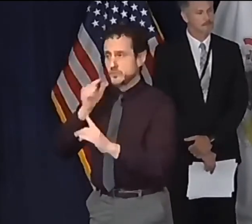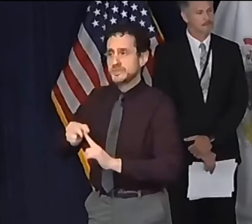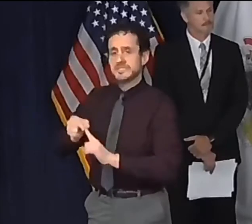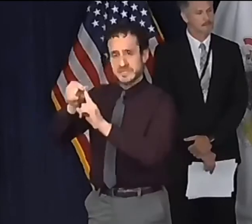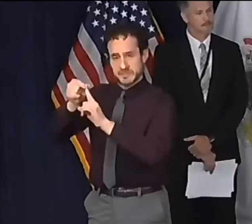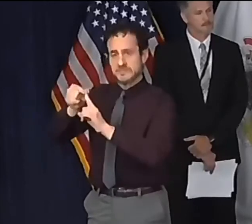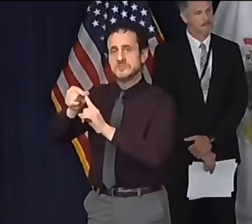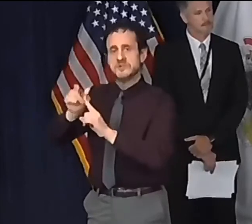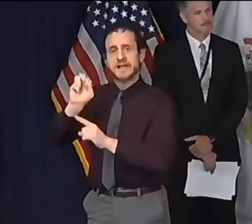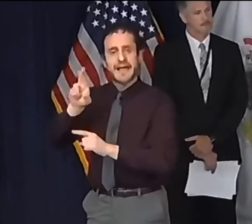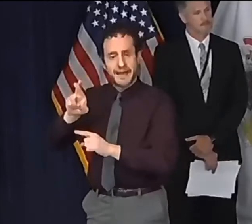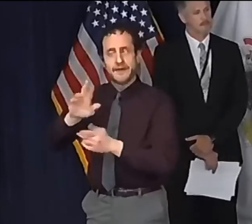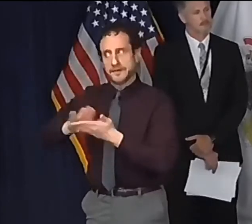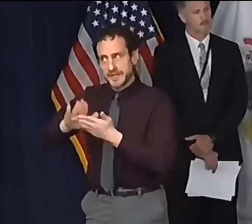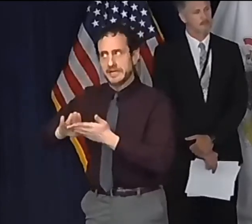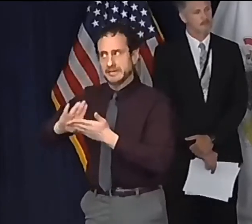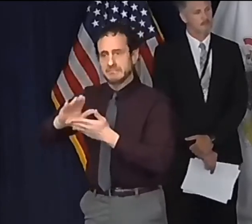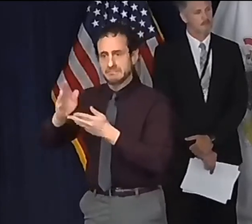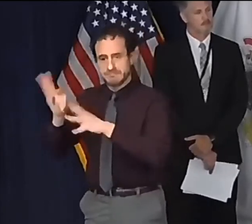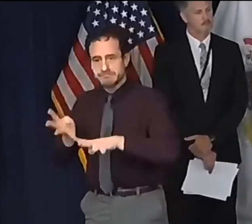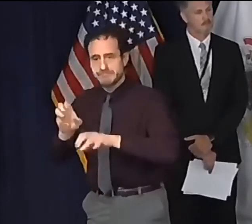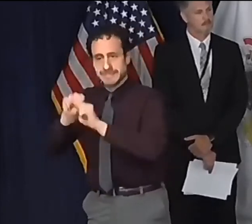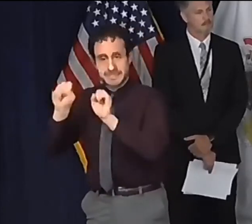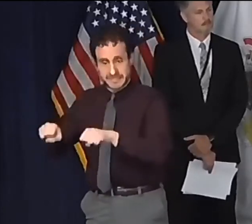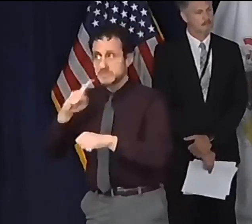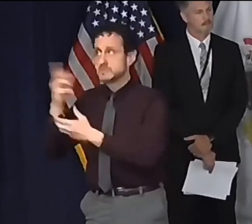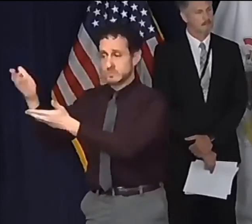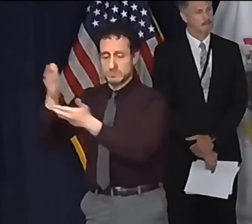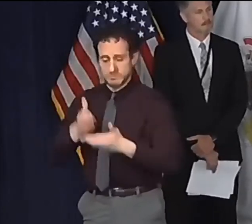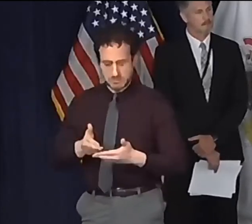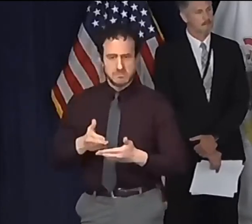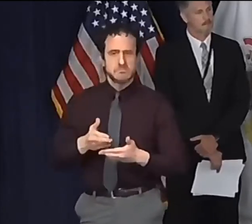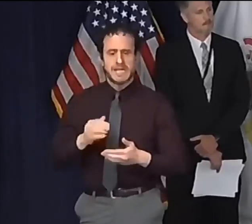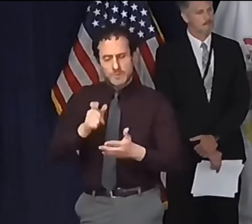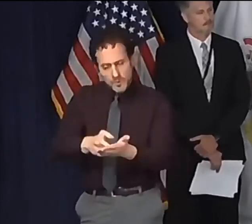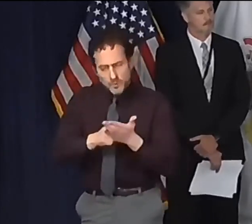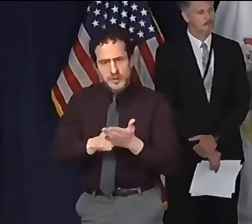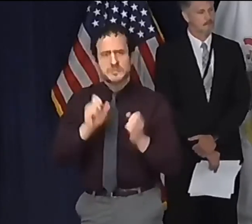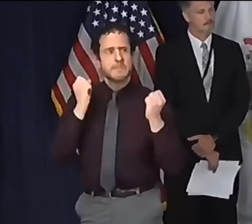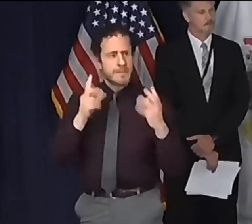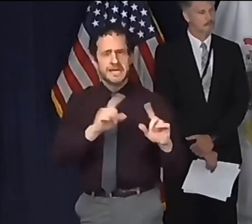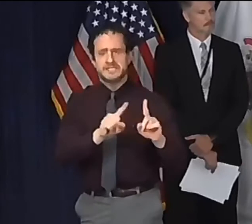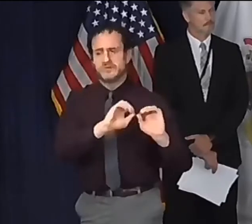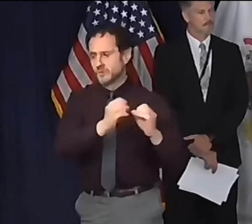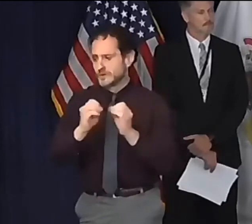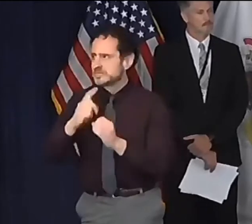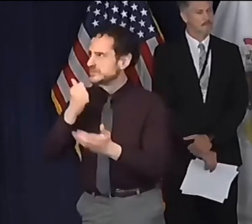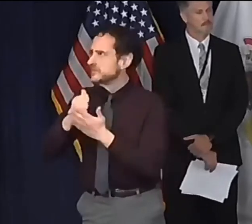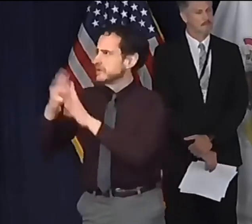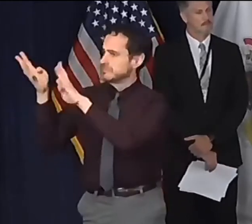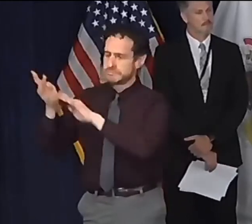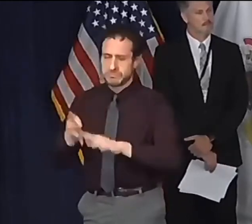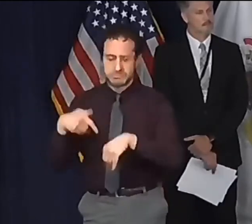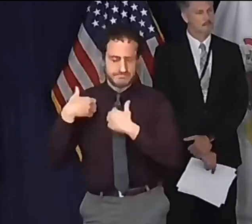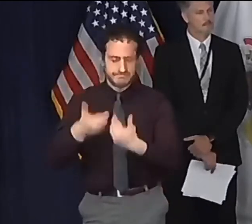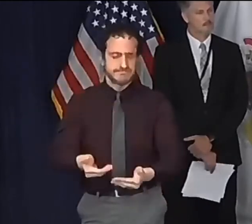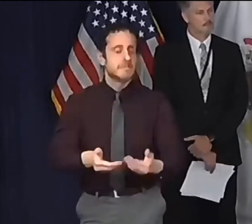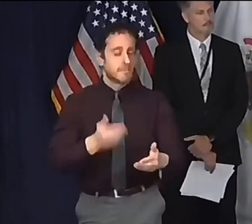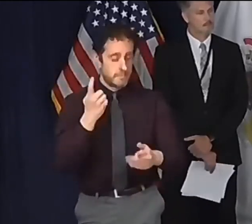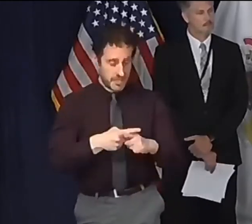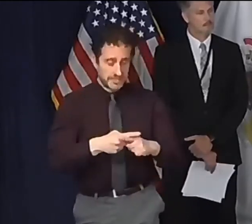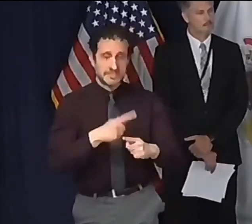tents in parallel with the build-out, the really expeditious build-out of the McCormack